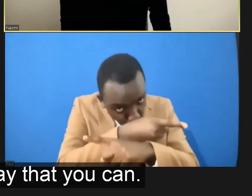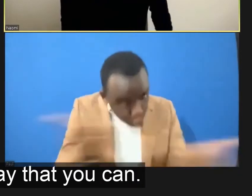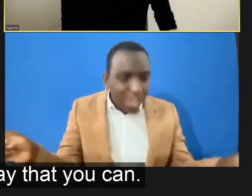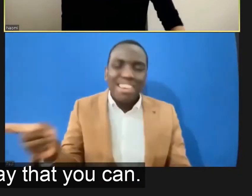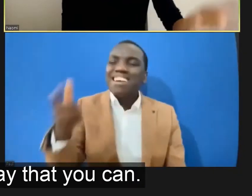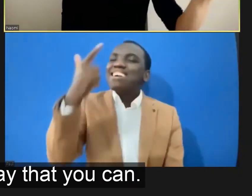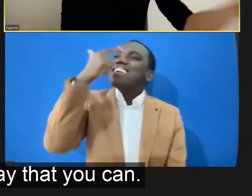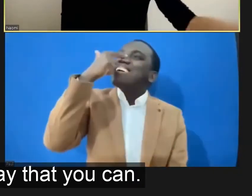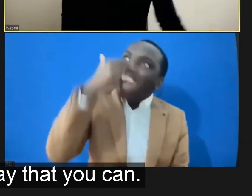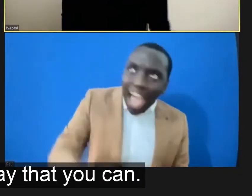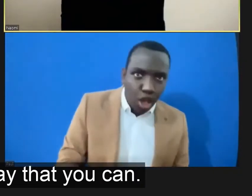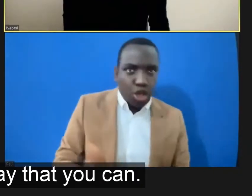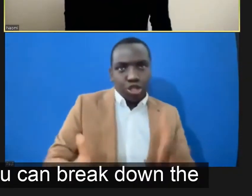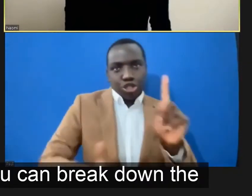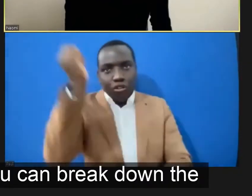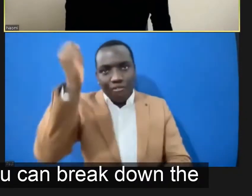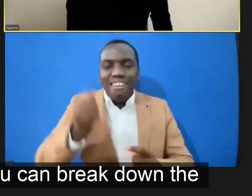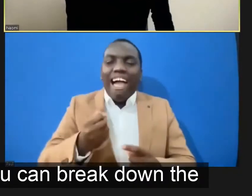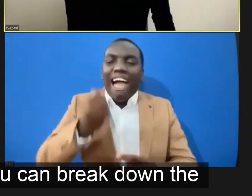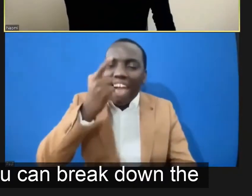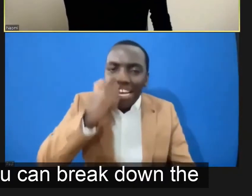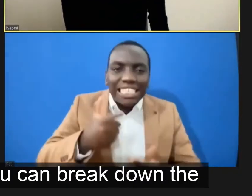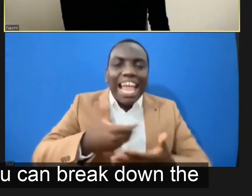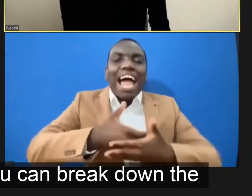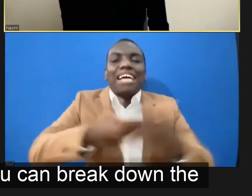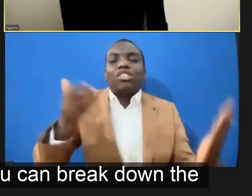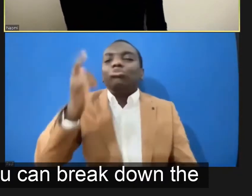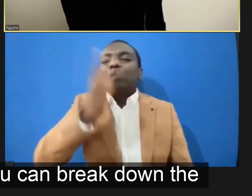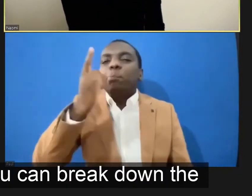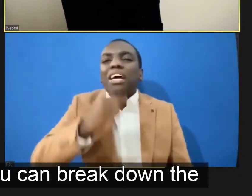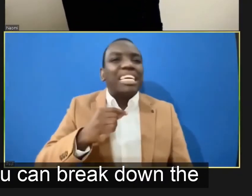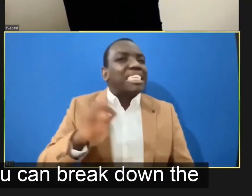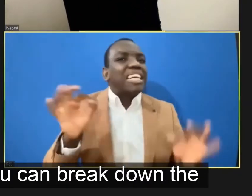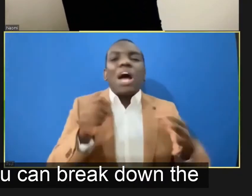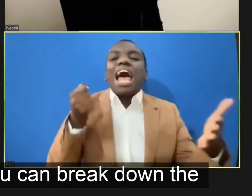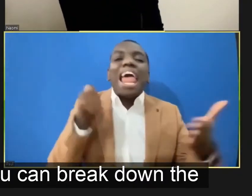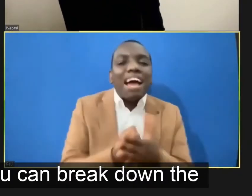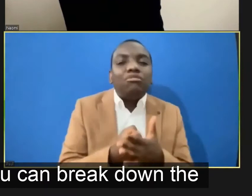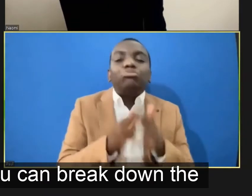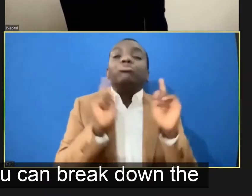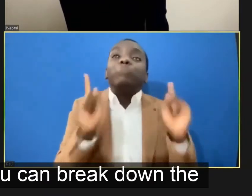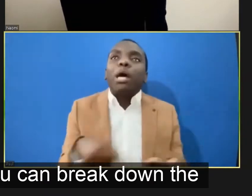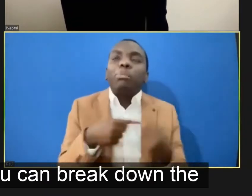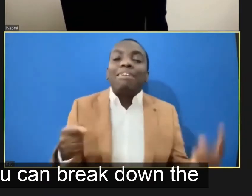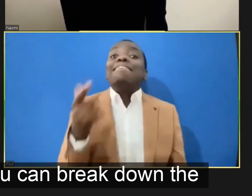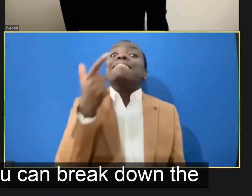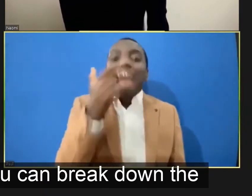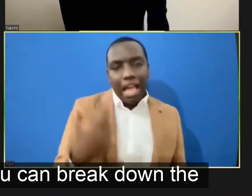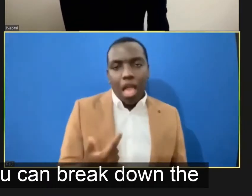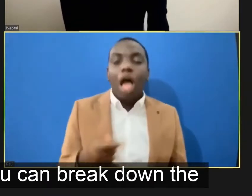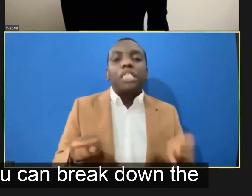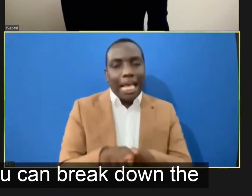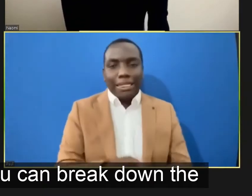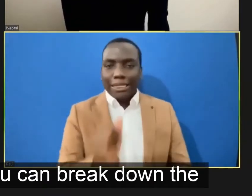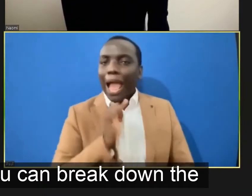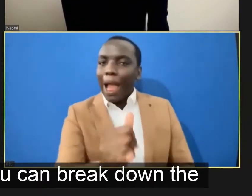I'm here to tell you today that you can. You can achieve anything. You